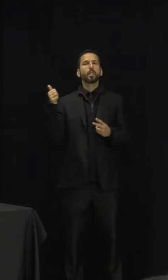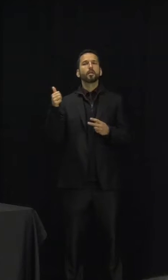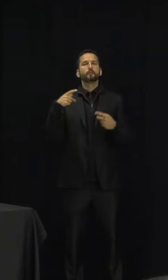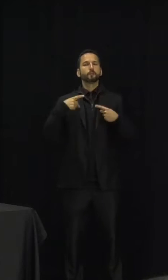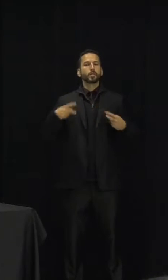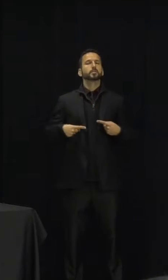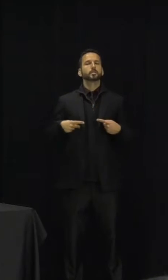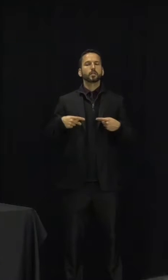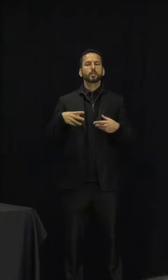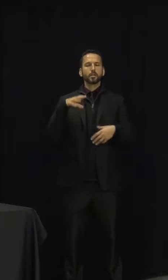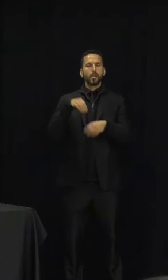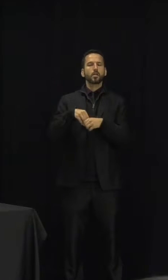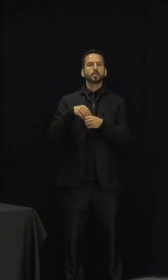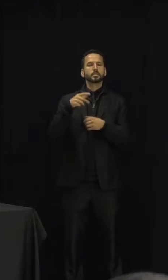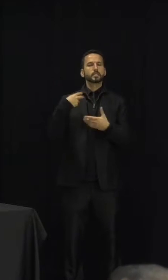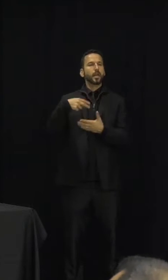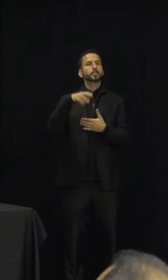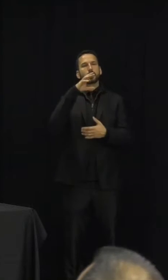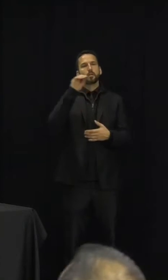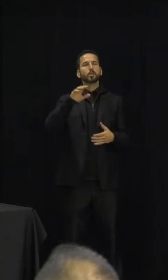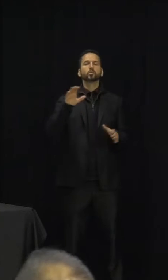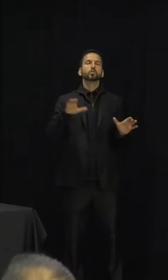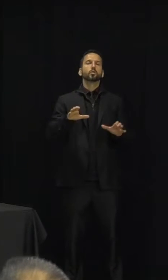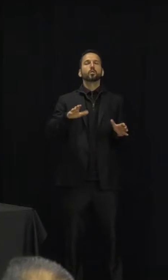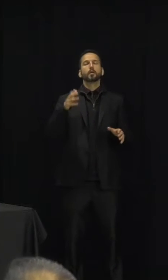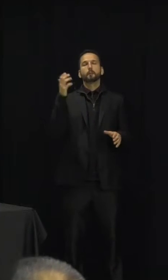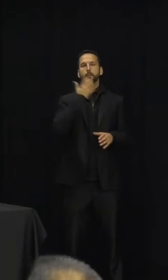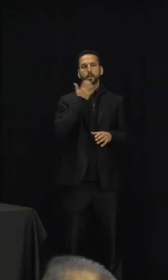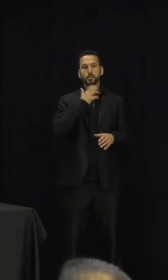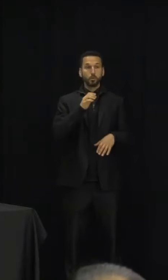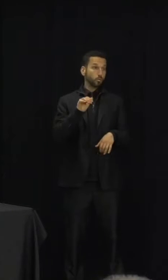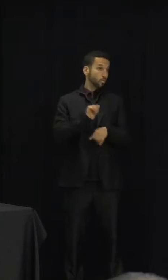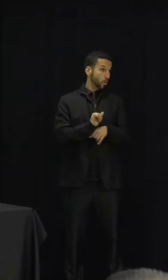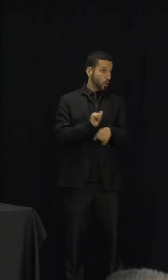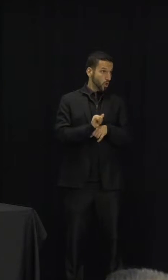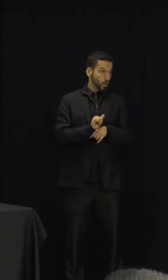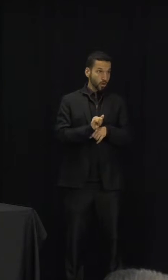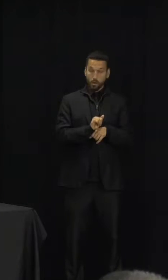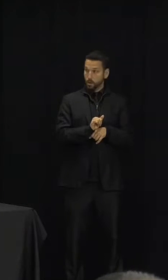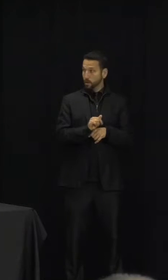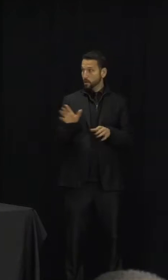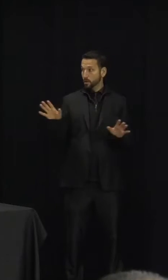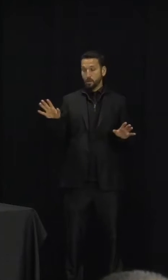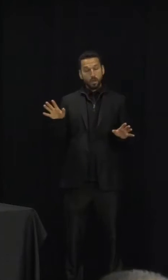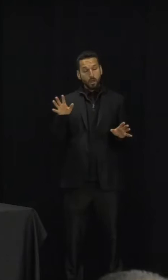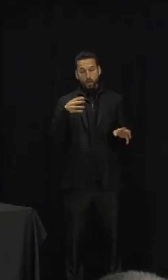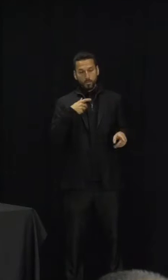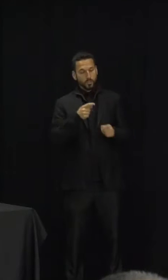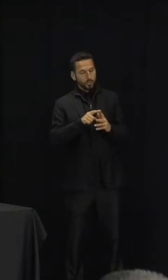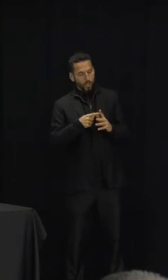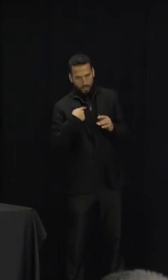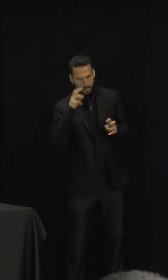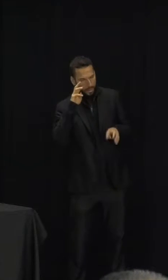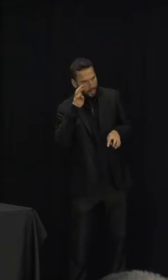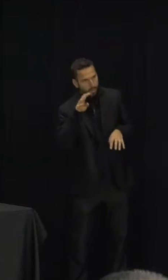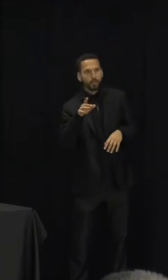agenda that is really meaningful and is theoretically based and as well is